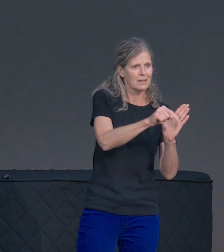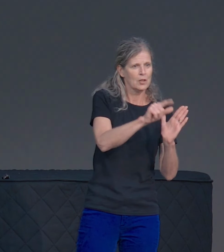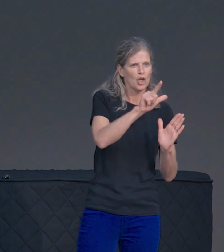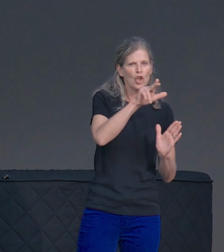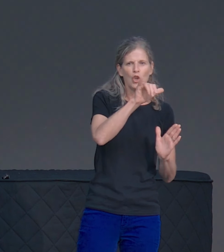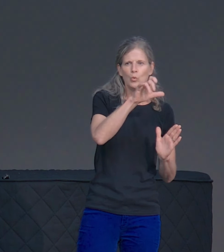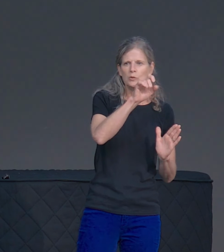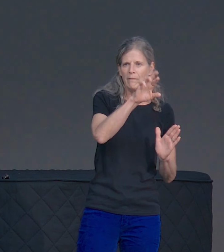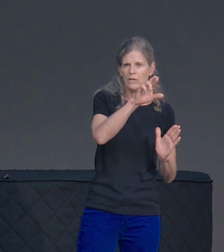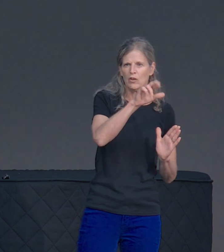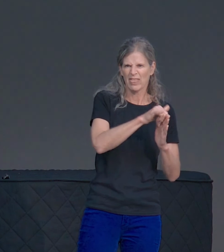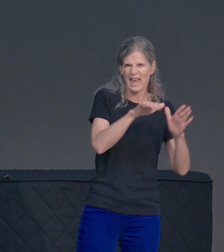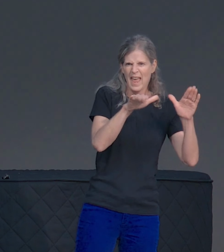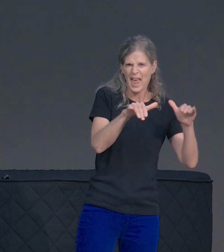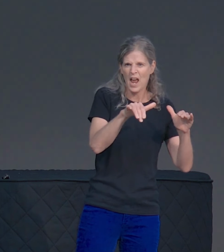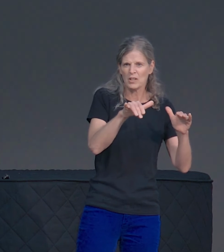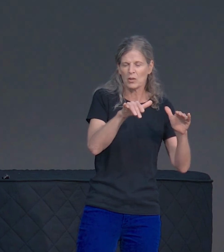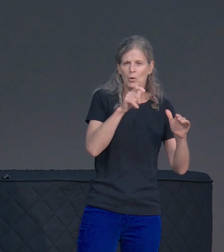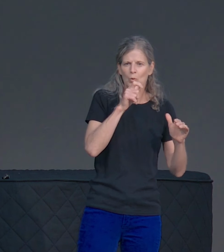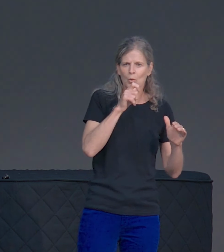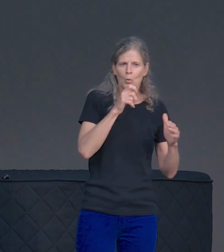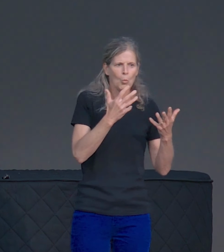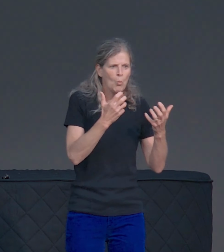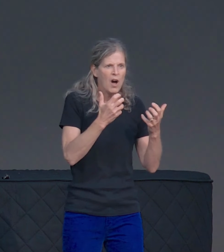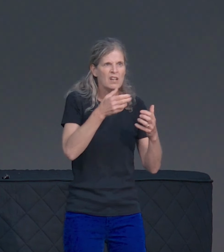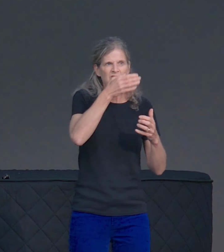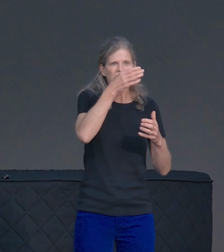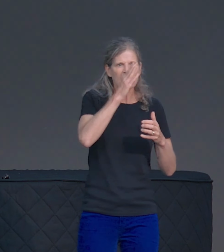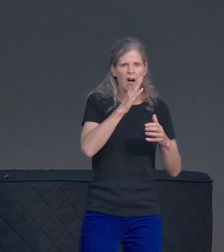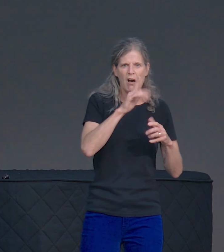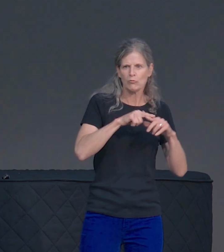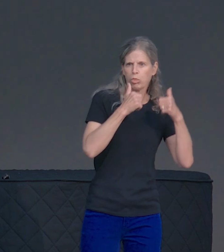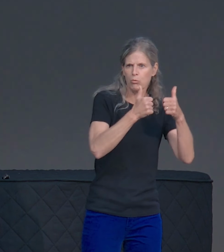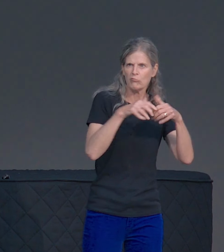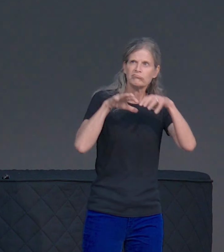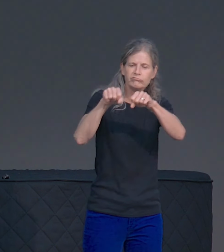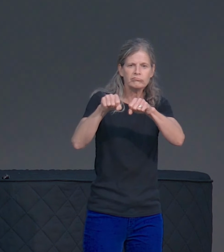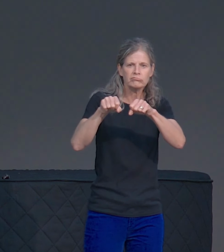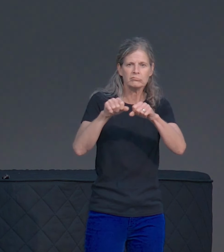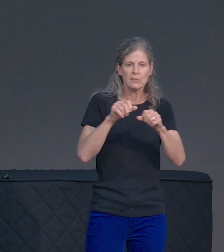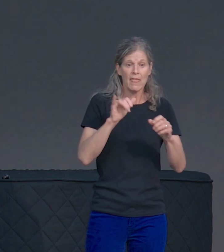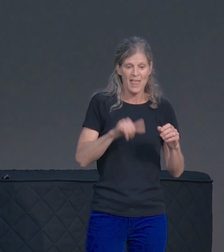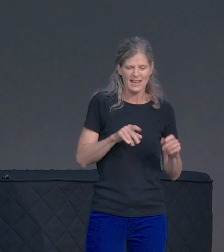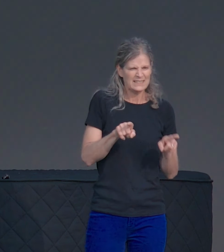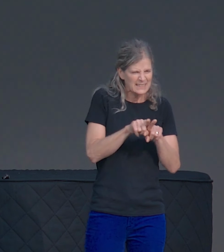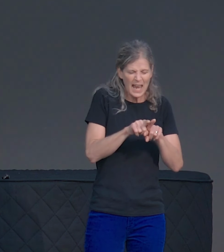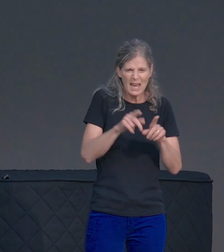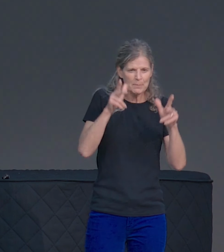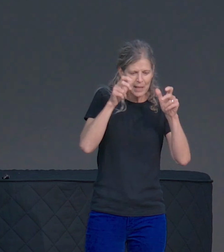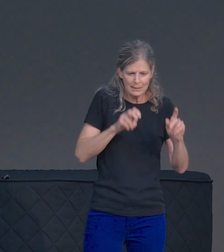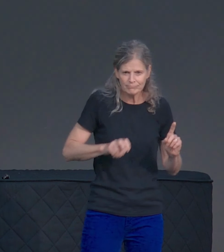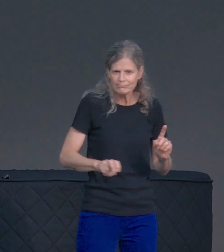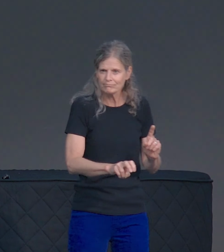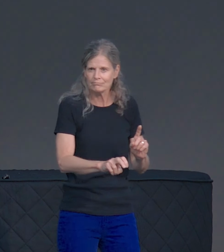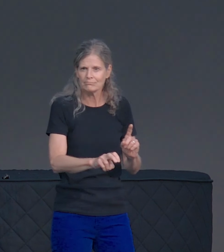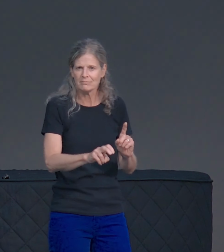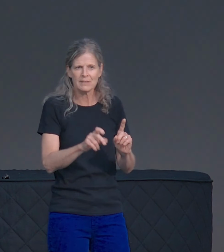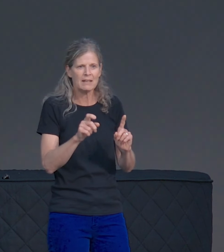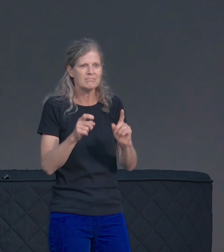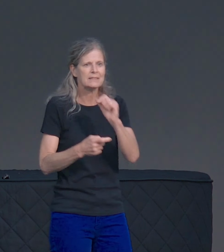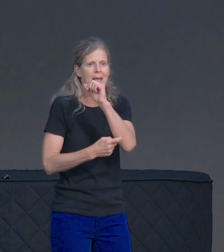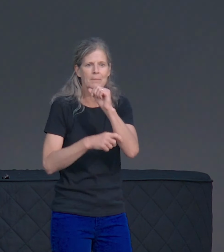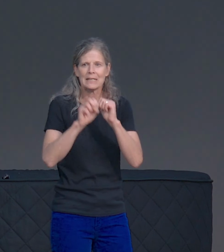Lucifer, the angel who sought God's throne. This is the serpent who deceived and tempted Eve in the Garden of Eden. And